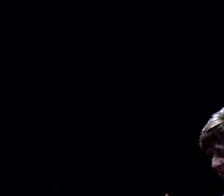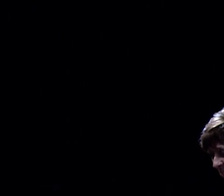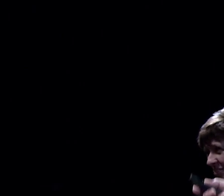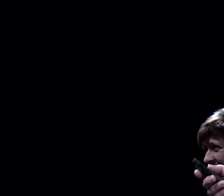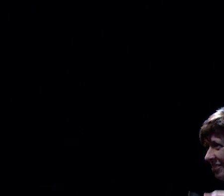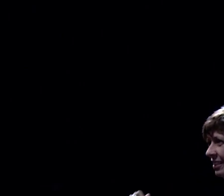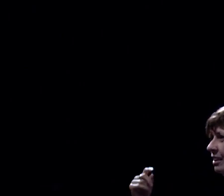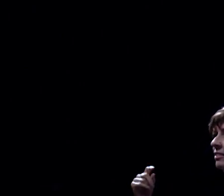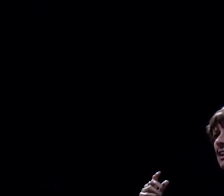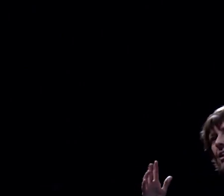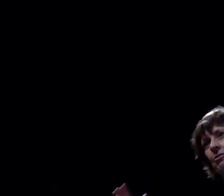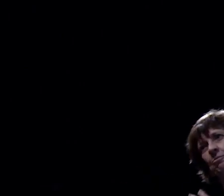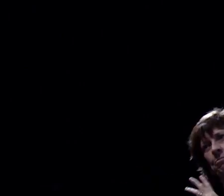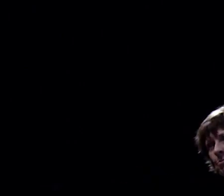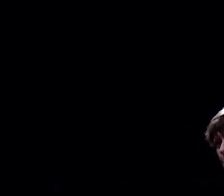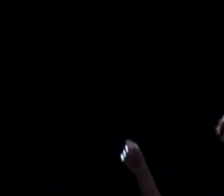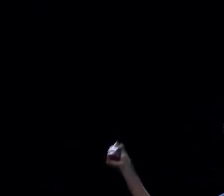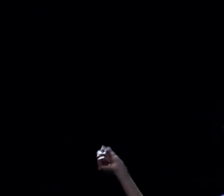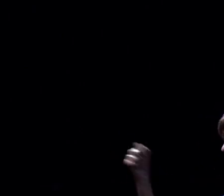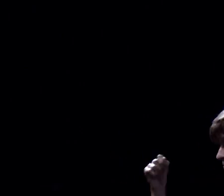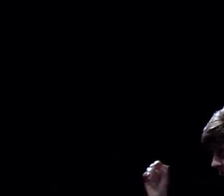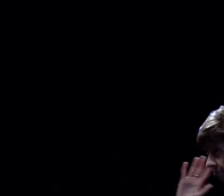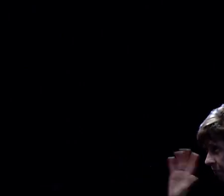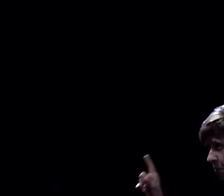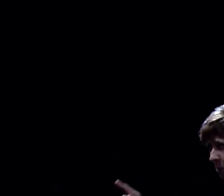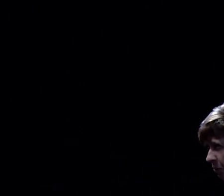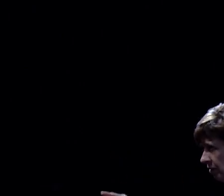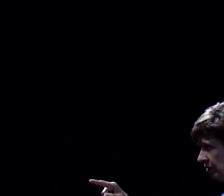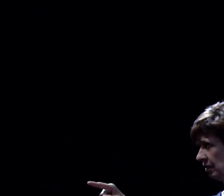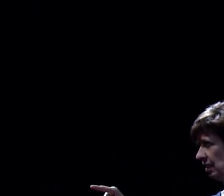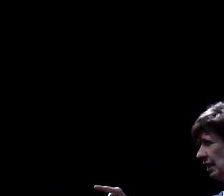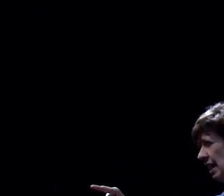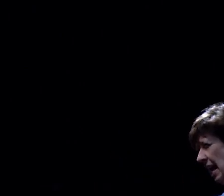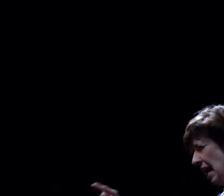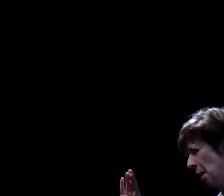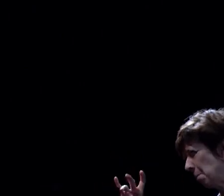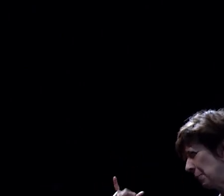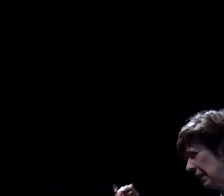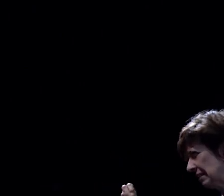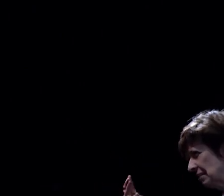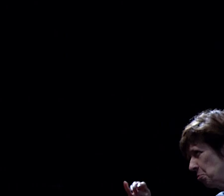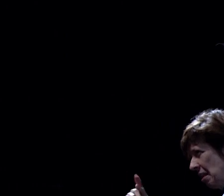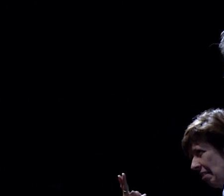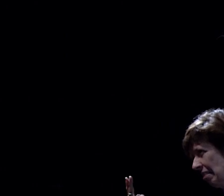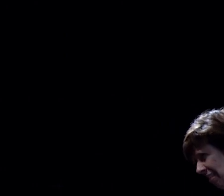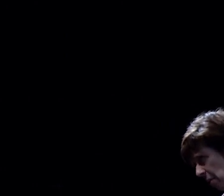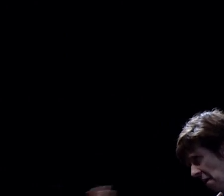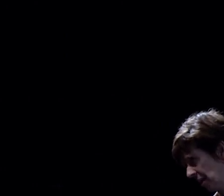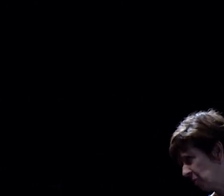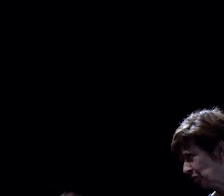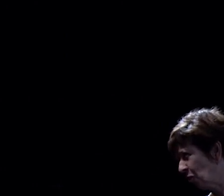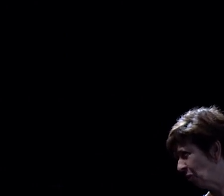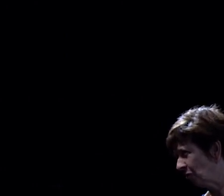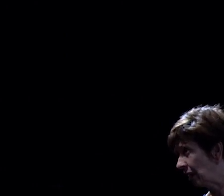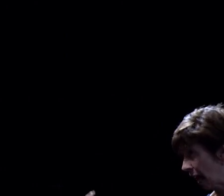just standing there and waving a sword around, he might choose you off and say, you know, "Hi, Billy Smith, how about a sword fight?" You know, and look straight at you, look straight